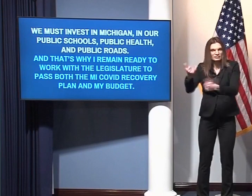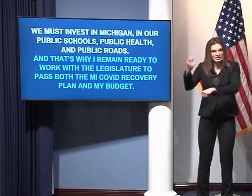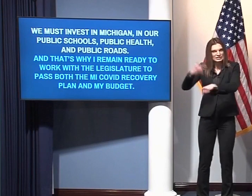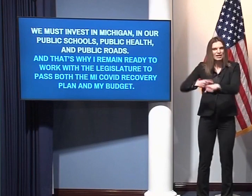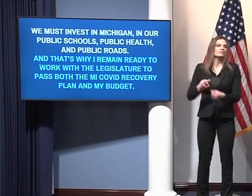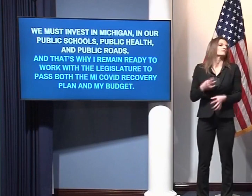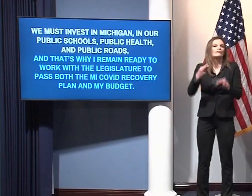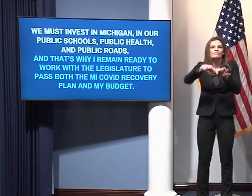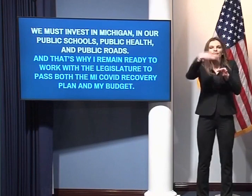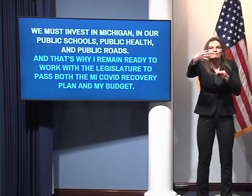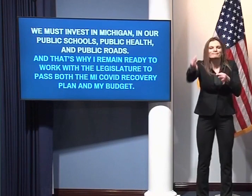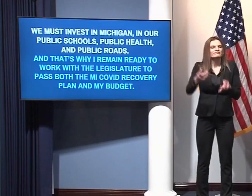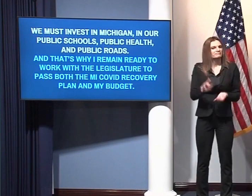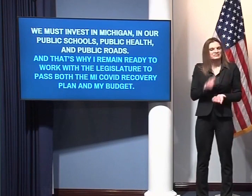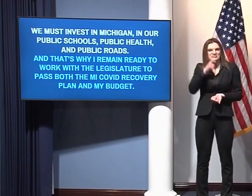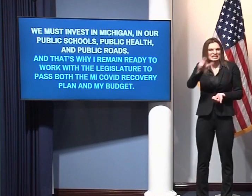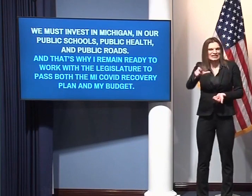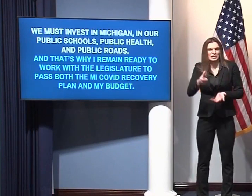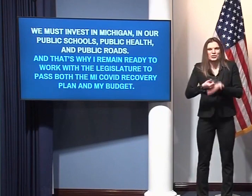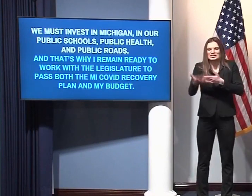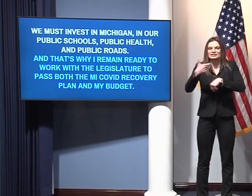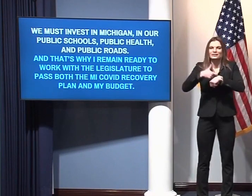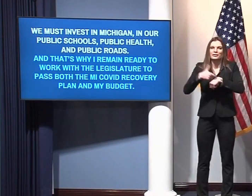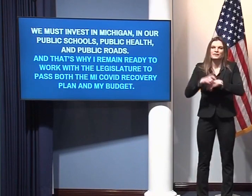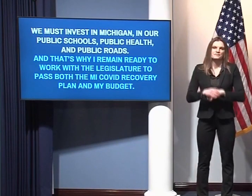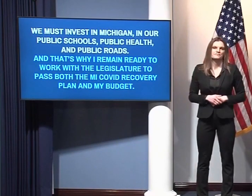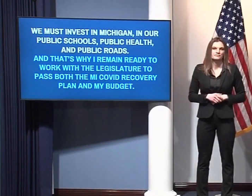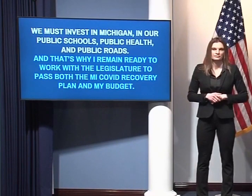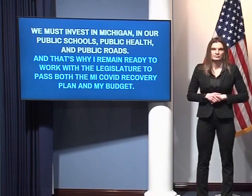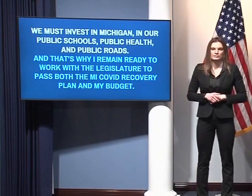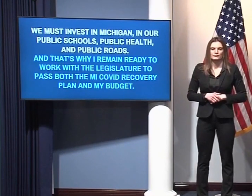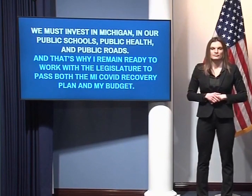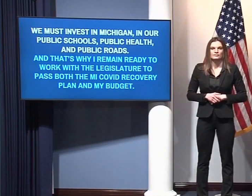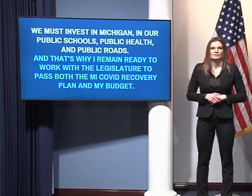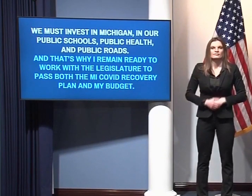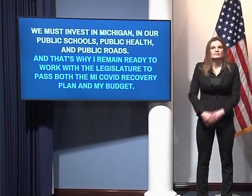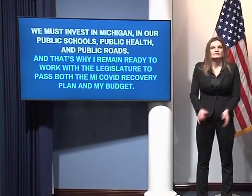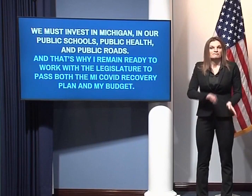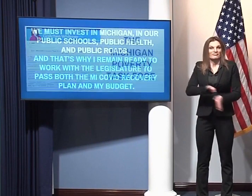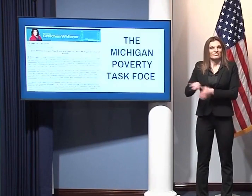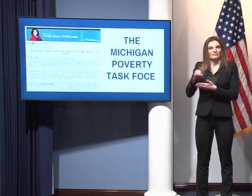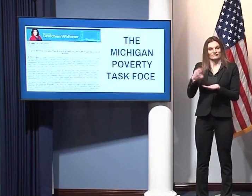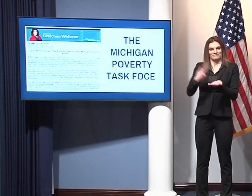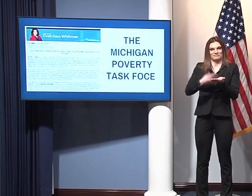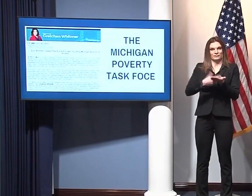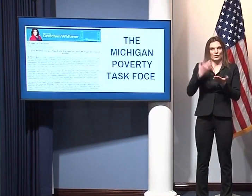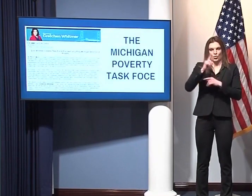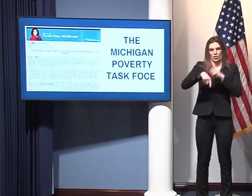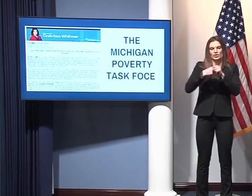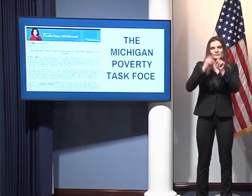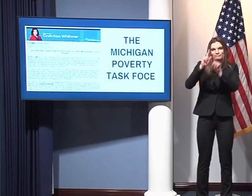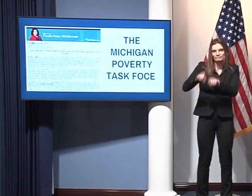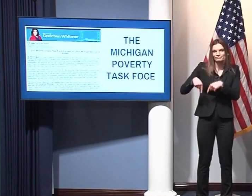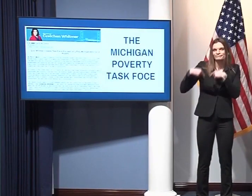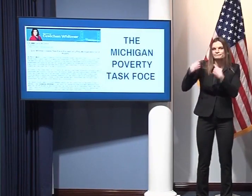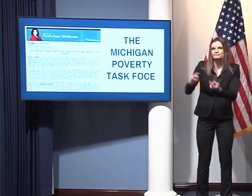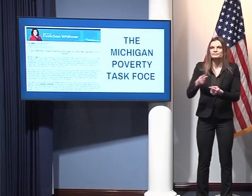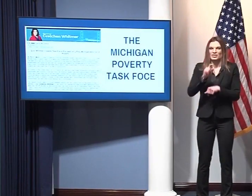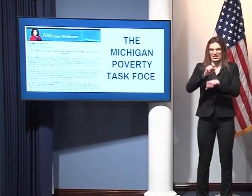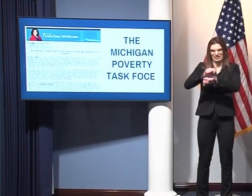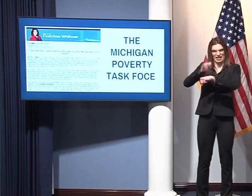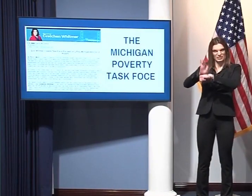moment. So now I want to talk to you about a project that's been in the works for over a year. It is the Poverty Task